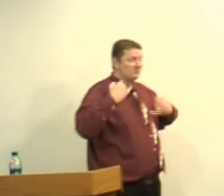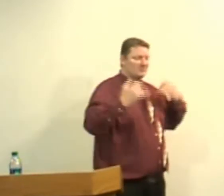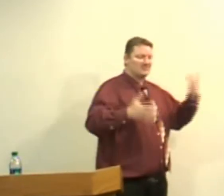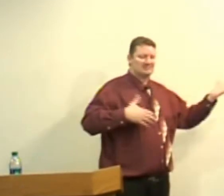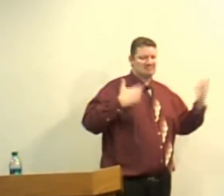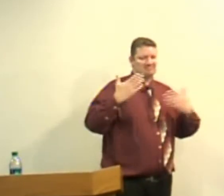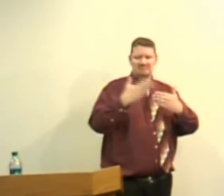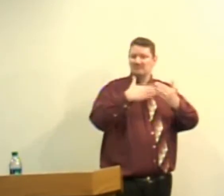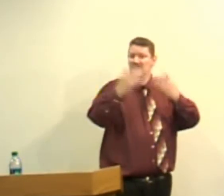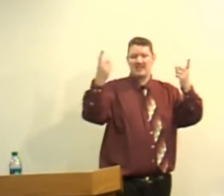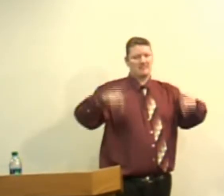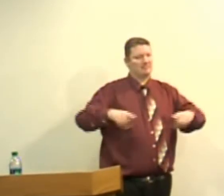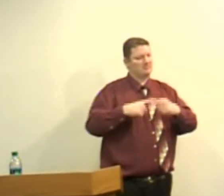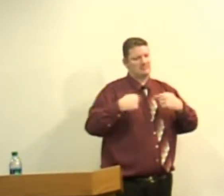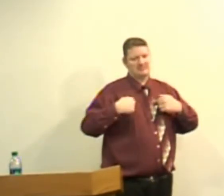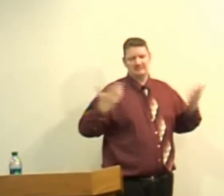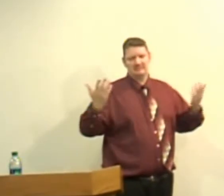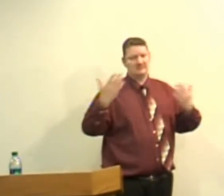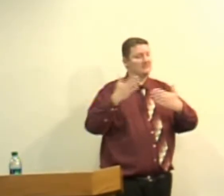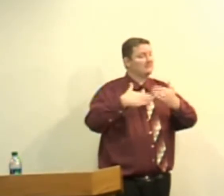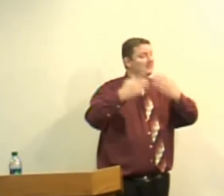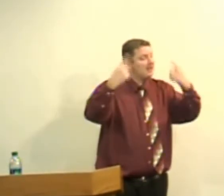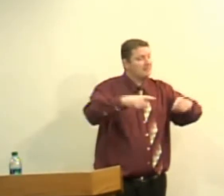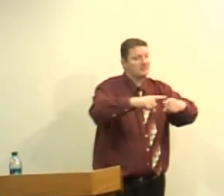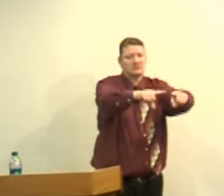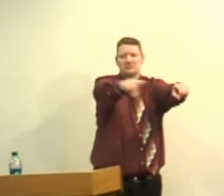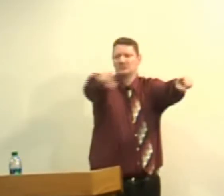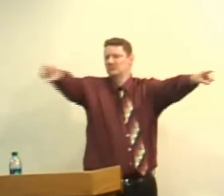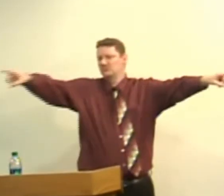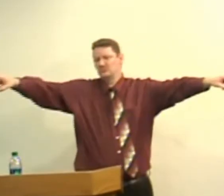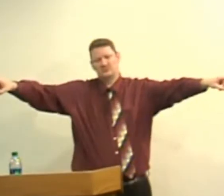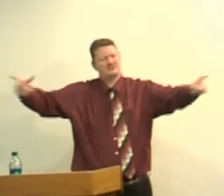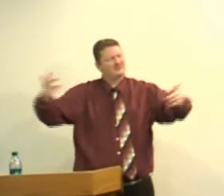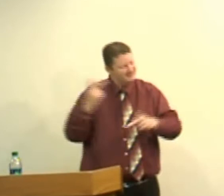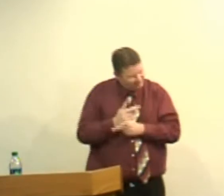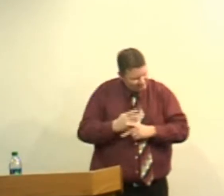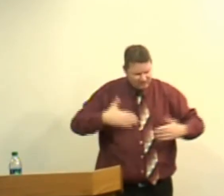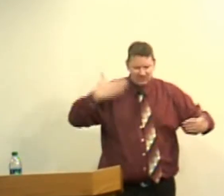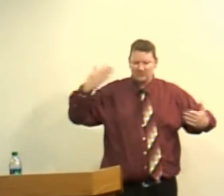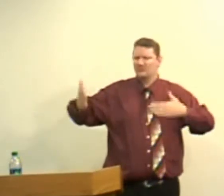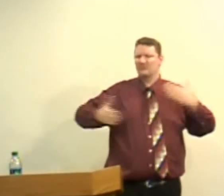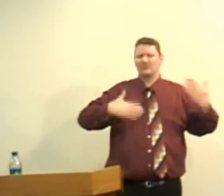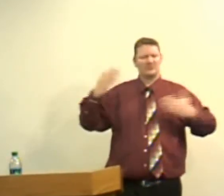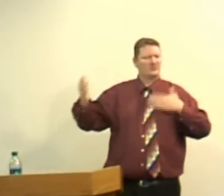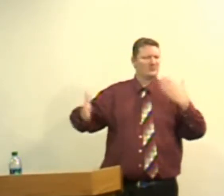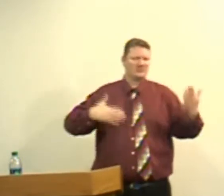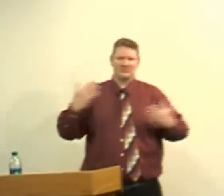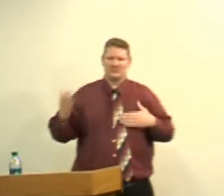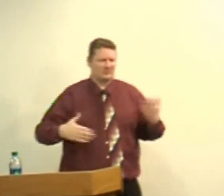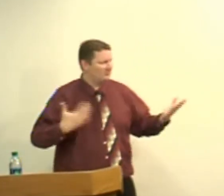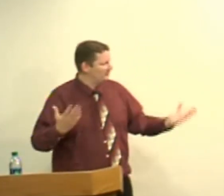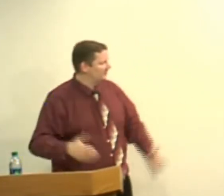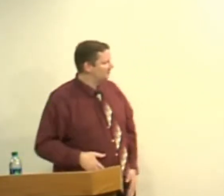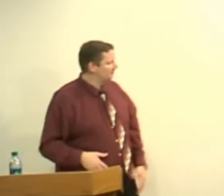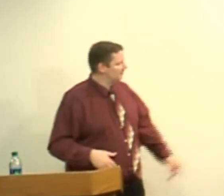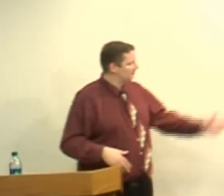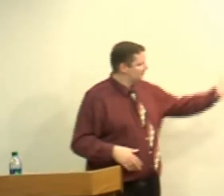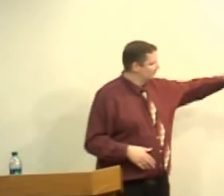joyful and to be happy. No matter what happens, this is what we are to be. All of us, each and every one of us, continue to do this.